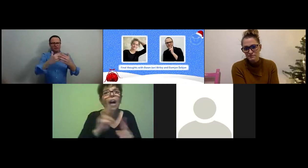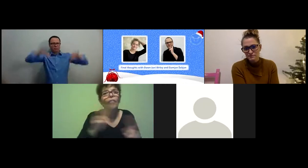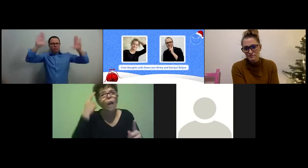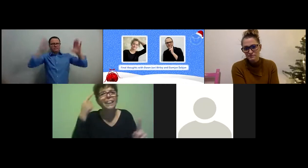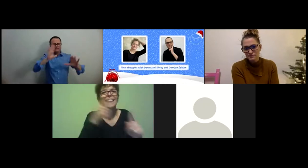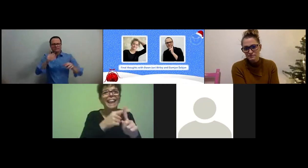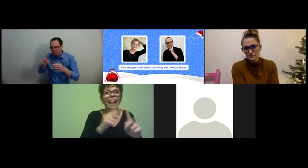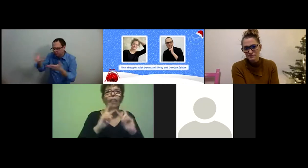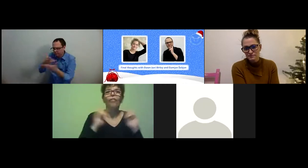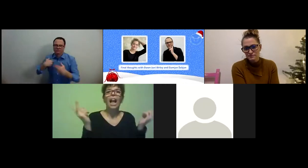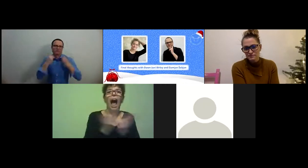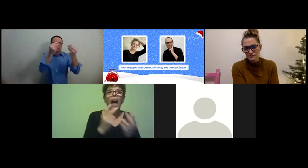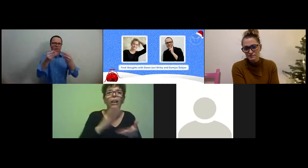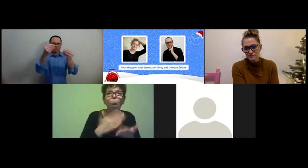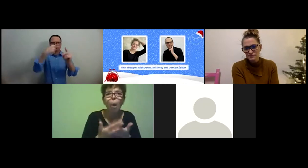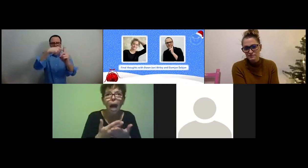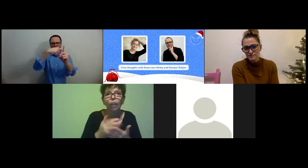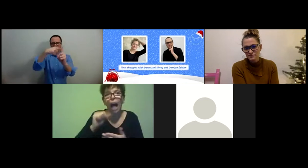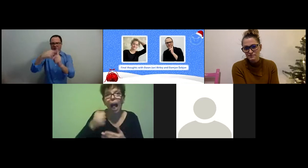the Zoom issues.